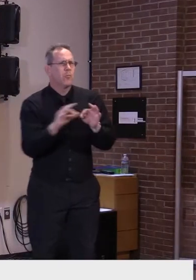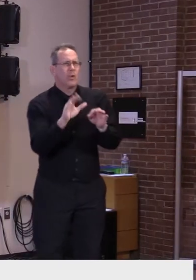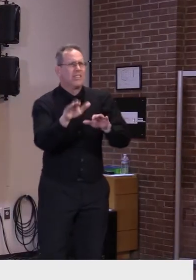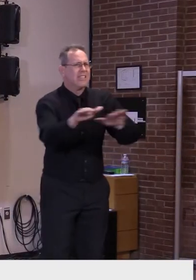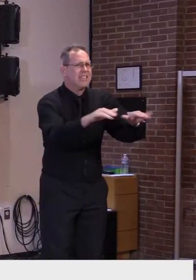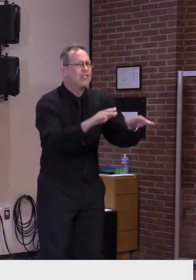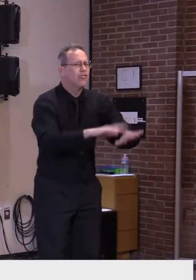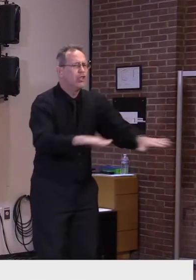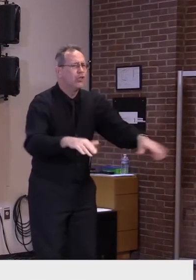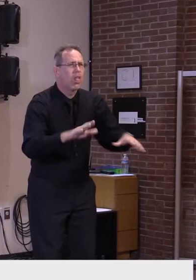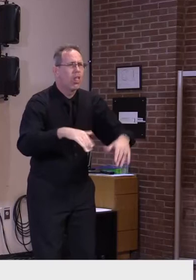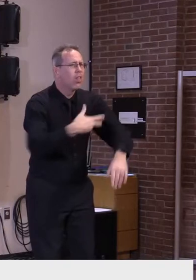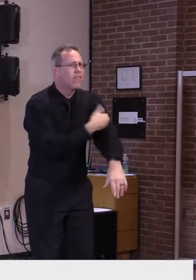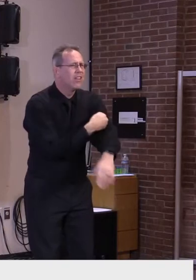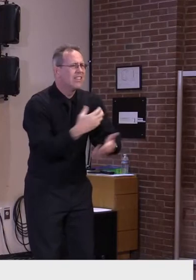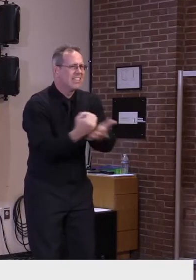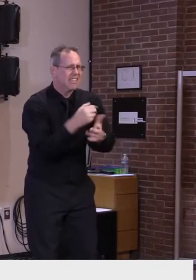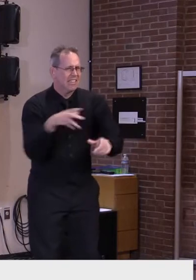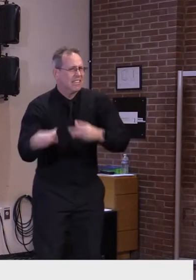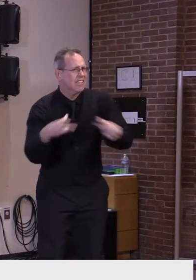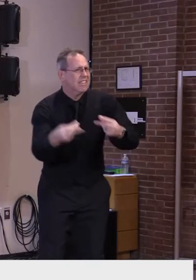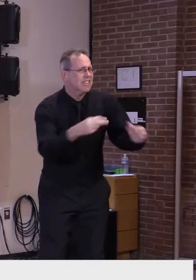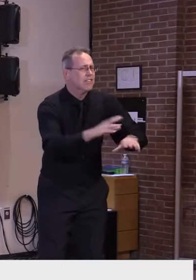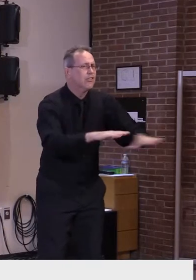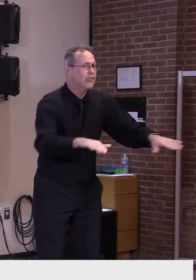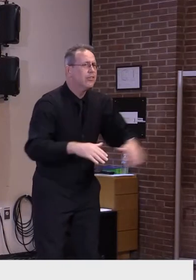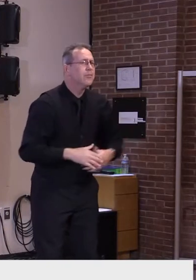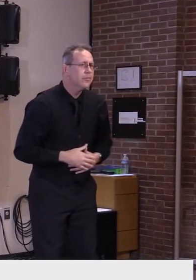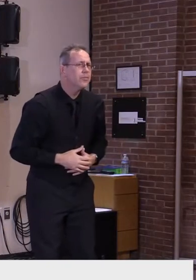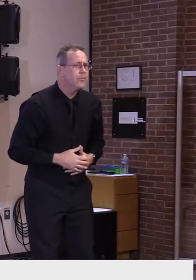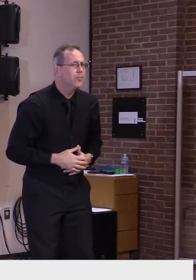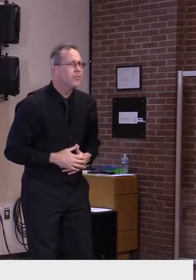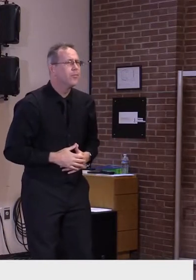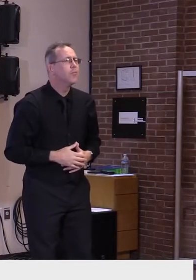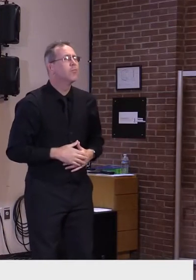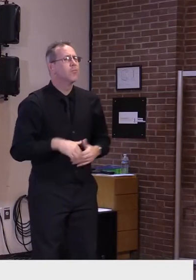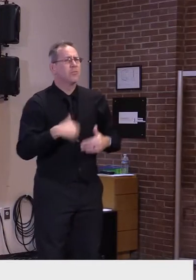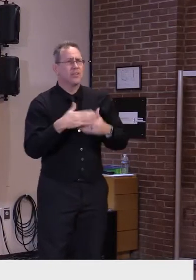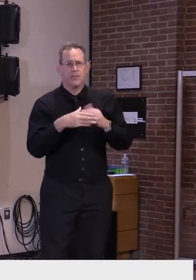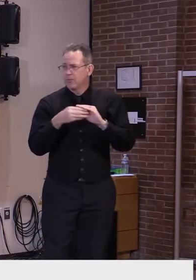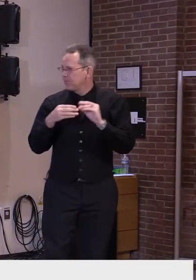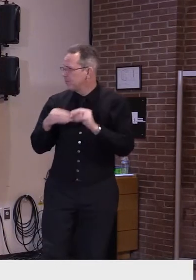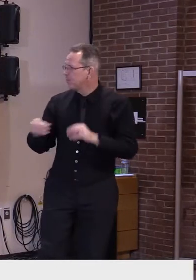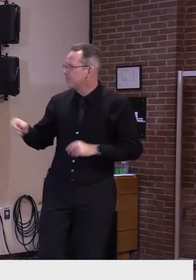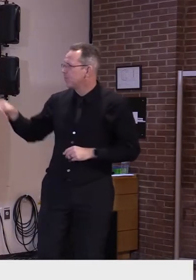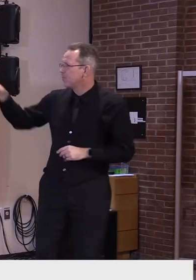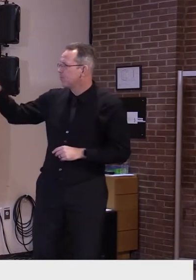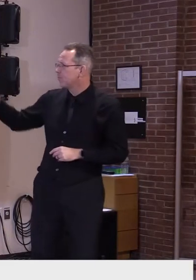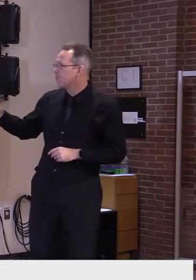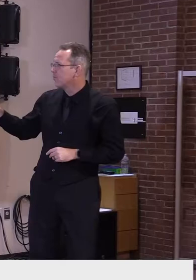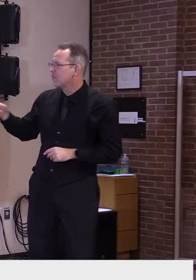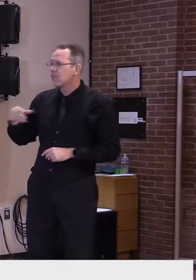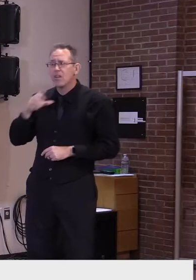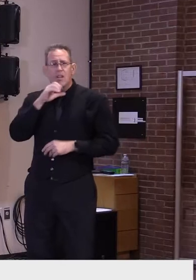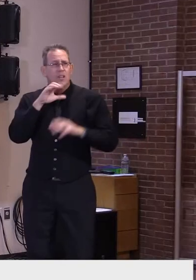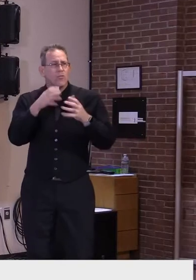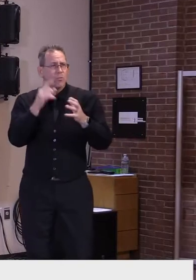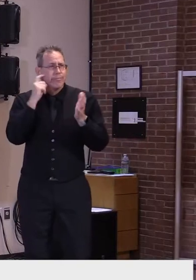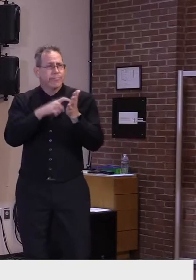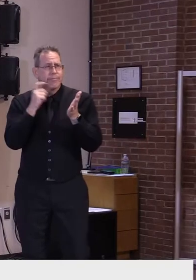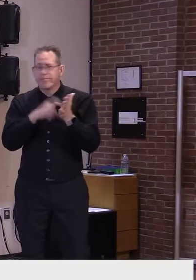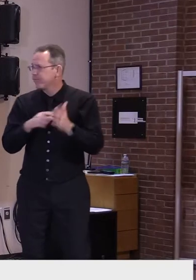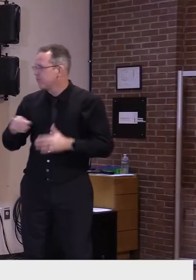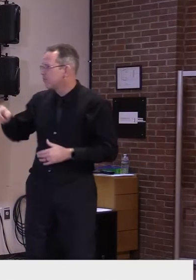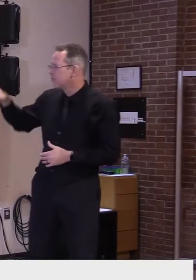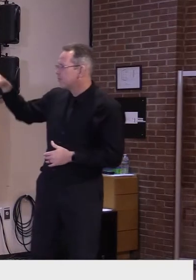to do so as quickly as they can. Looking at the next slide, as the governor alluded to, we can really see a pretty significant difference that's